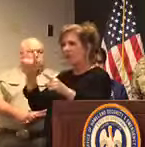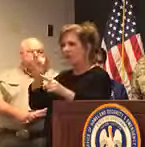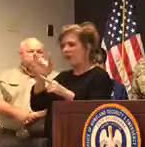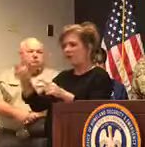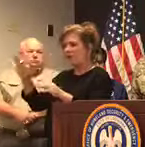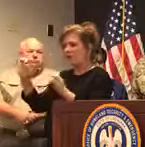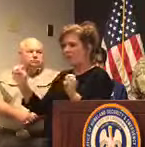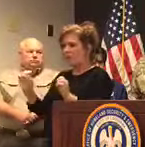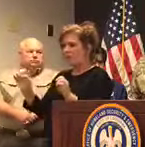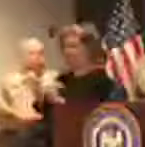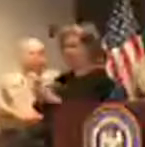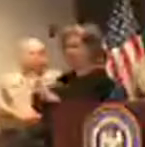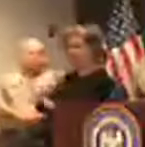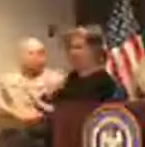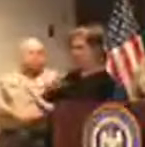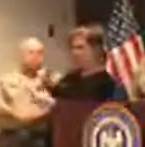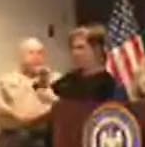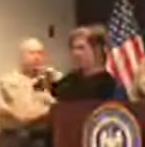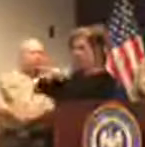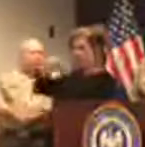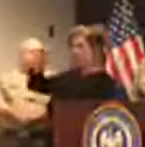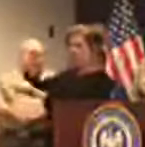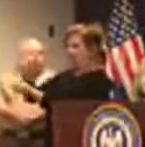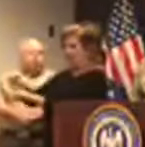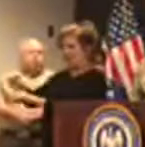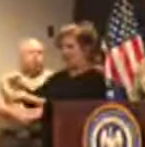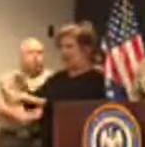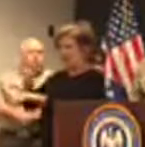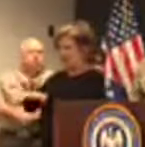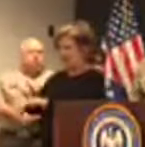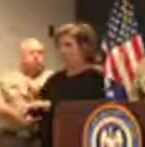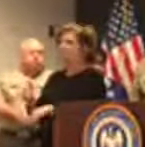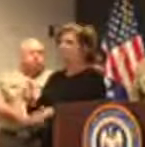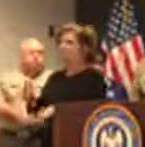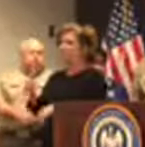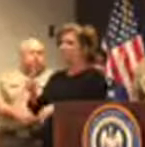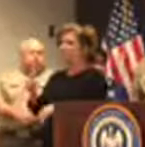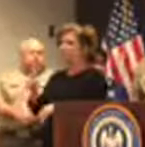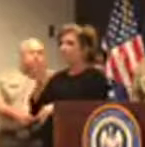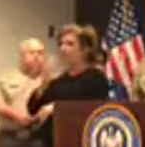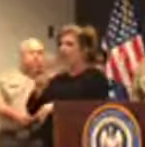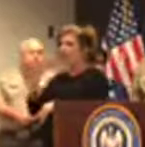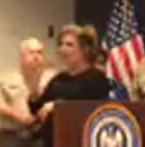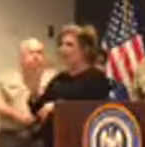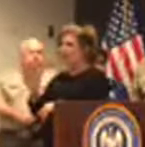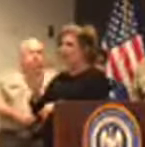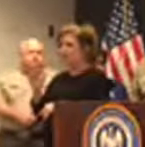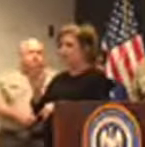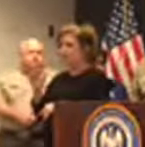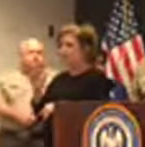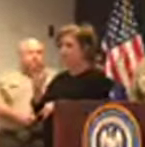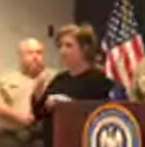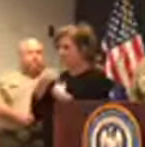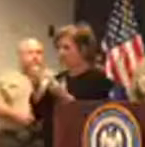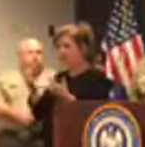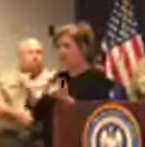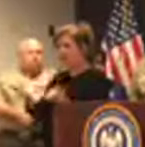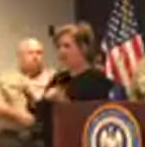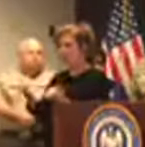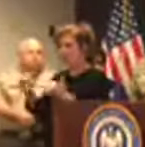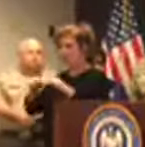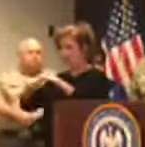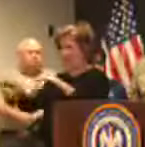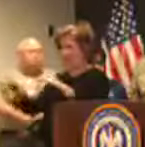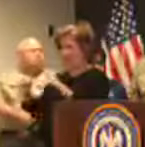pre-landfall. I also want to go over quickly those areas that have declared evacuations, including